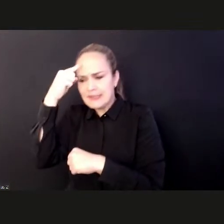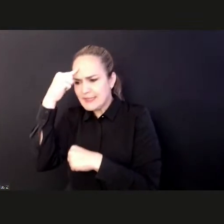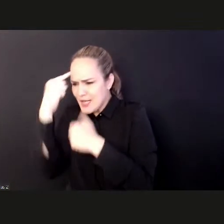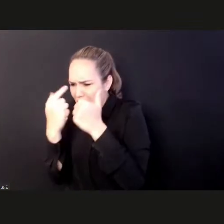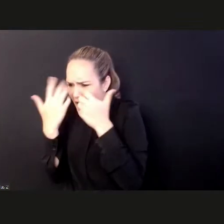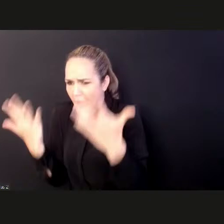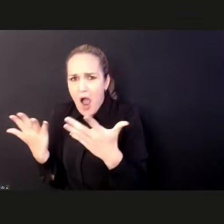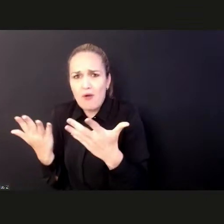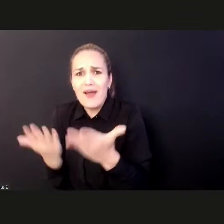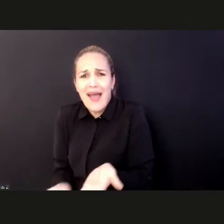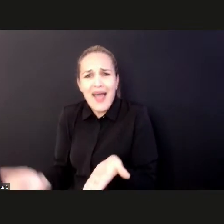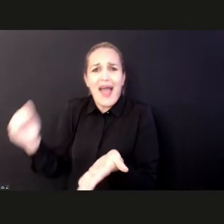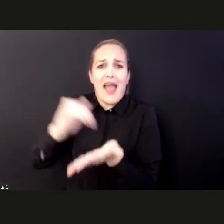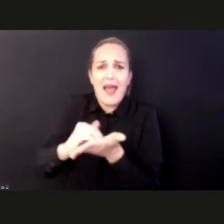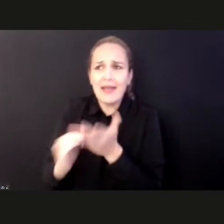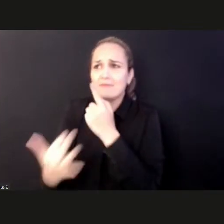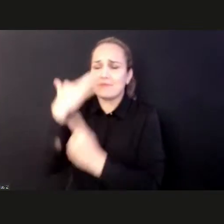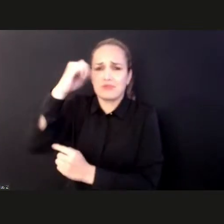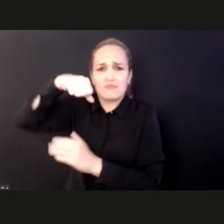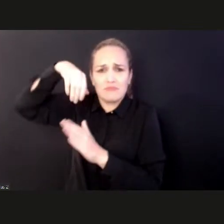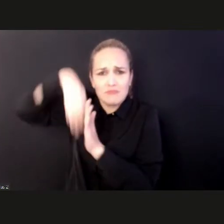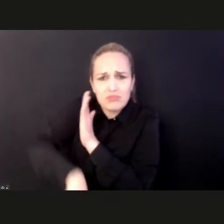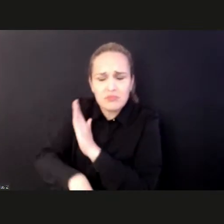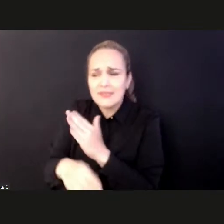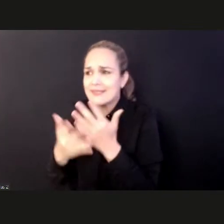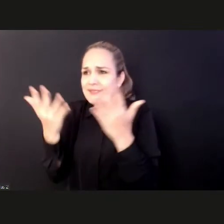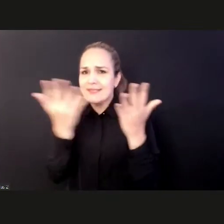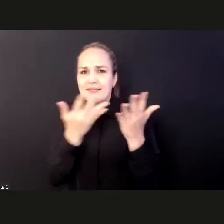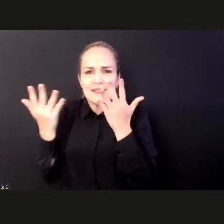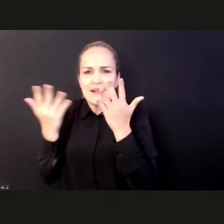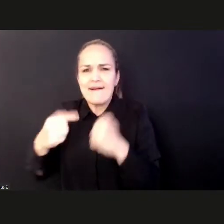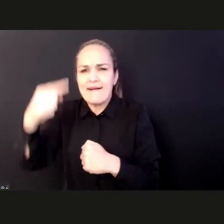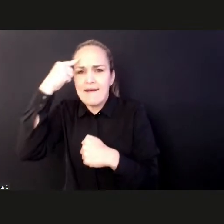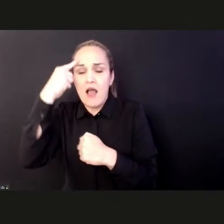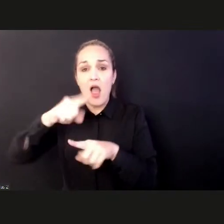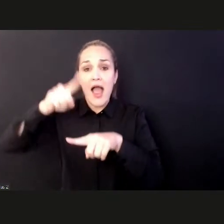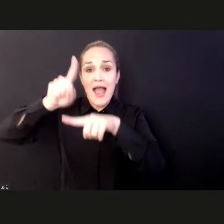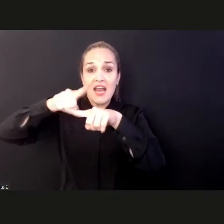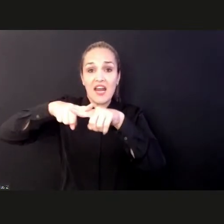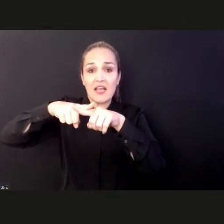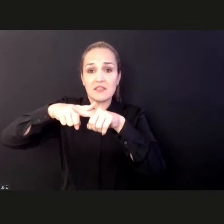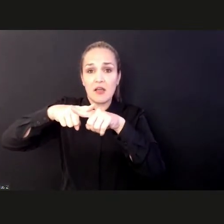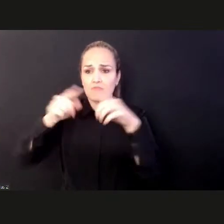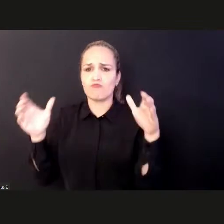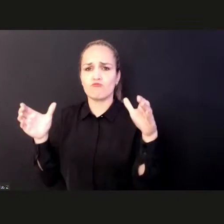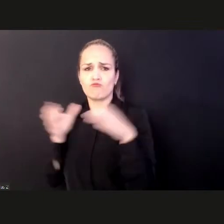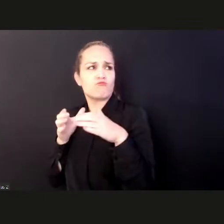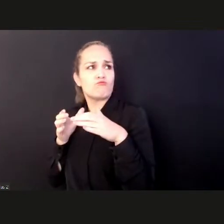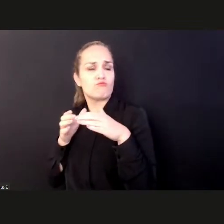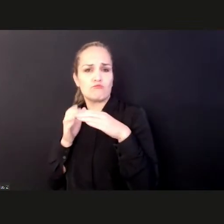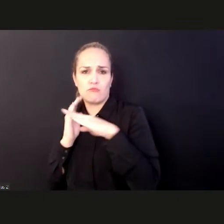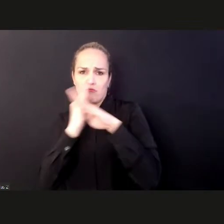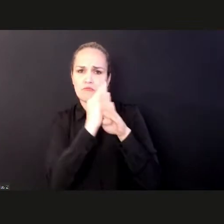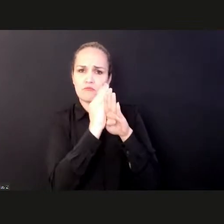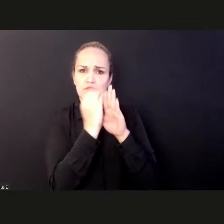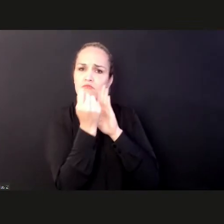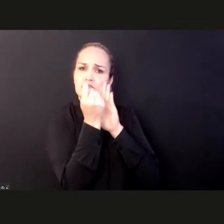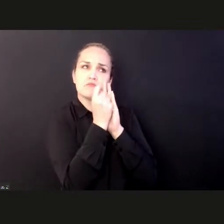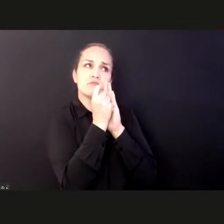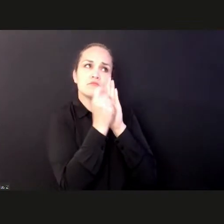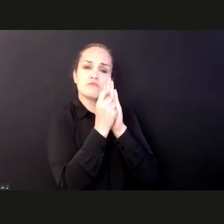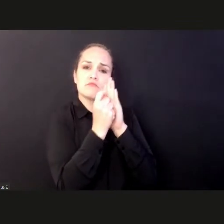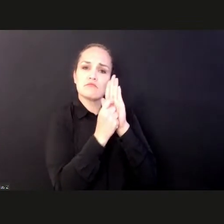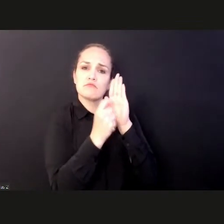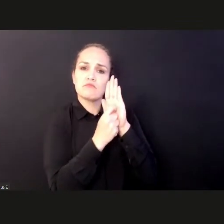poses rather than imposing sweeping restrictive conditions of entry on all travelers from a country.